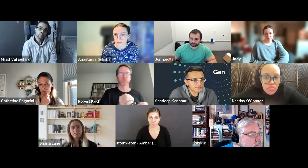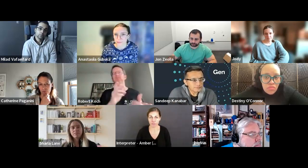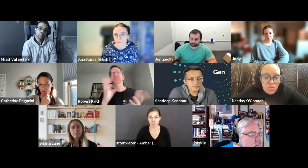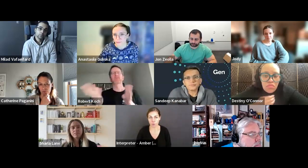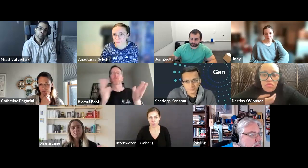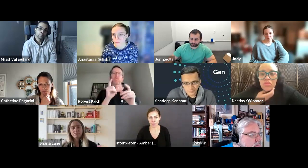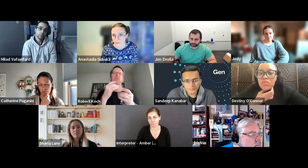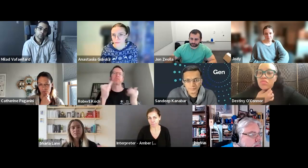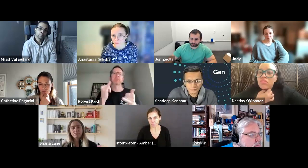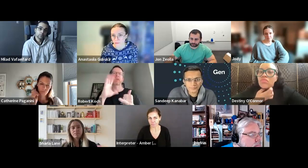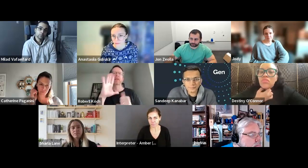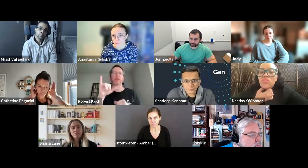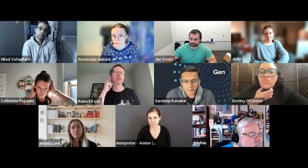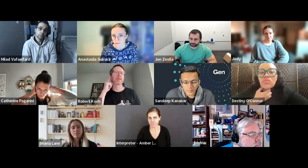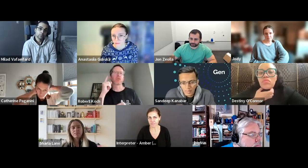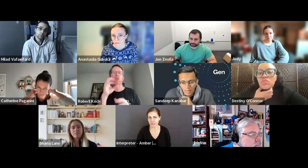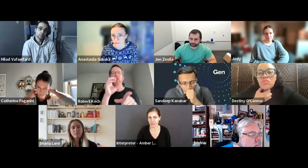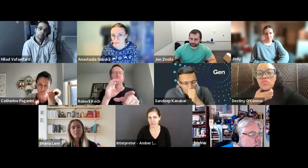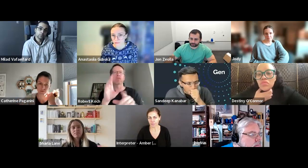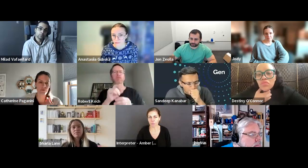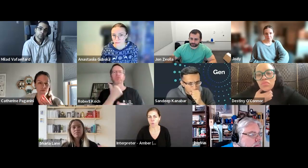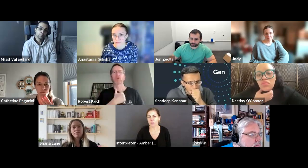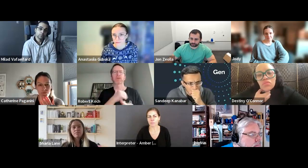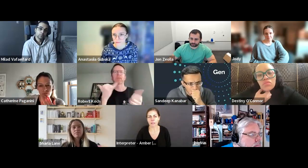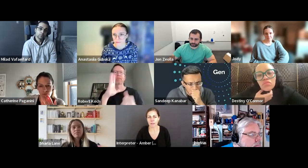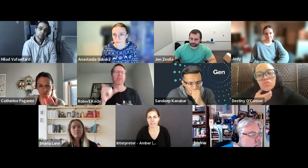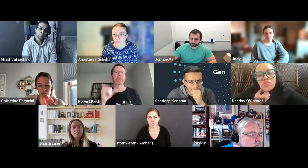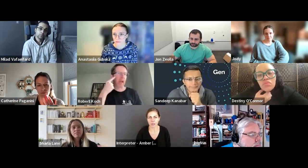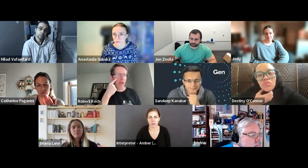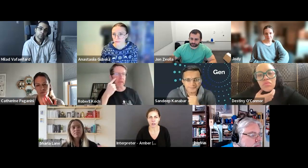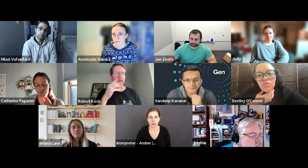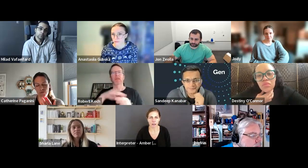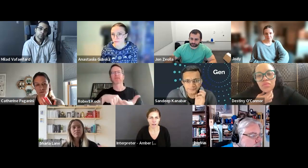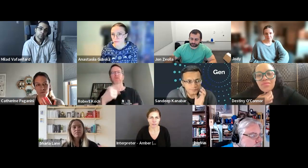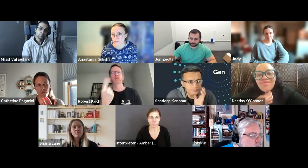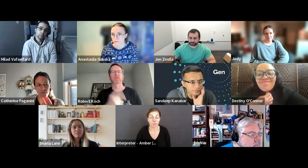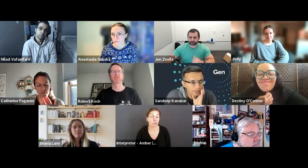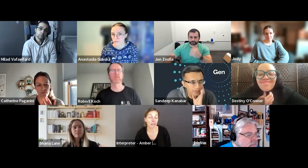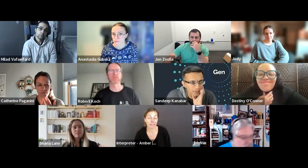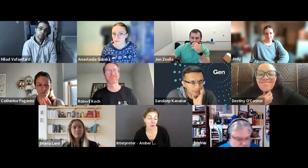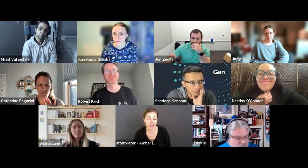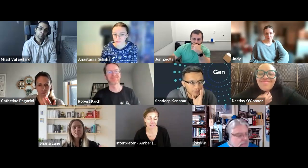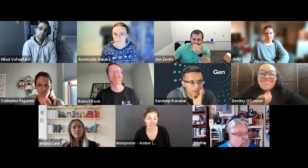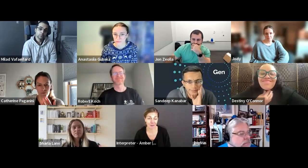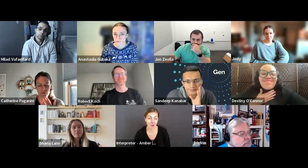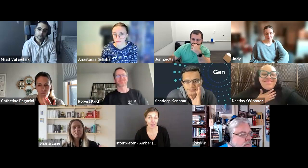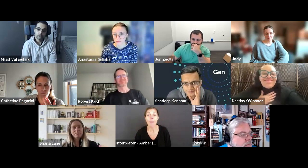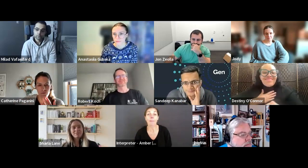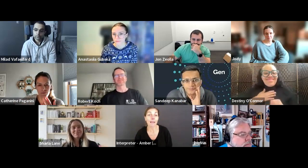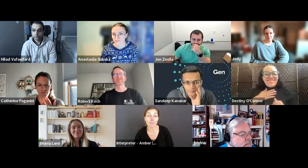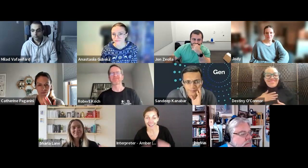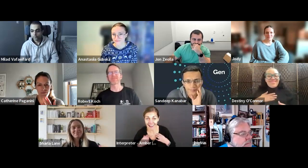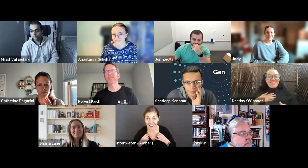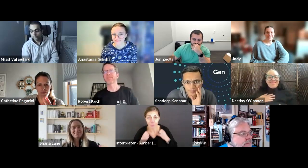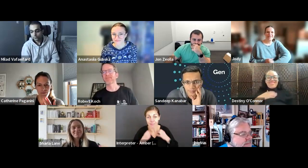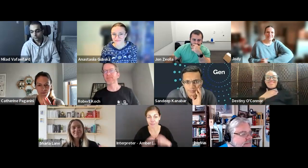either way. But we can play it by ear. Sorry, no, I said that the wrong way. Play